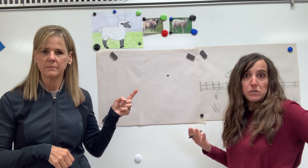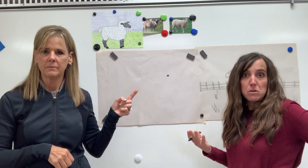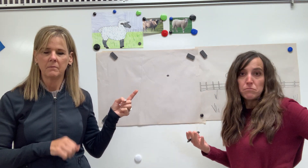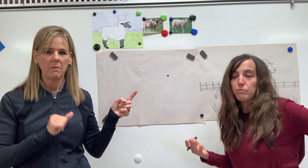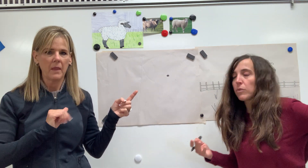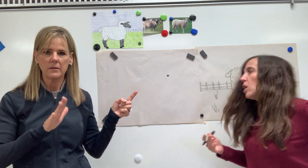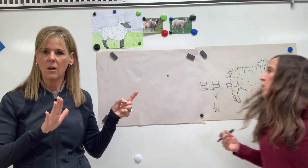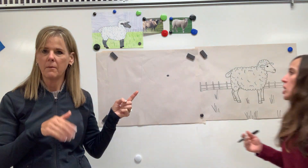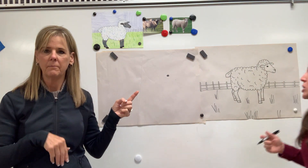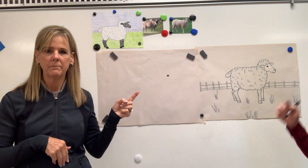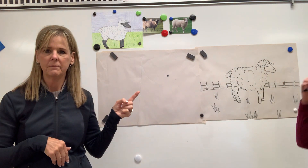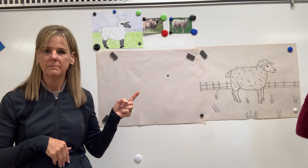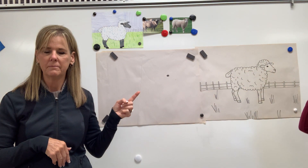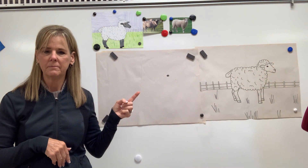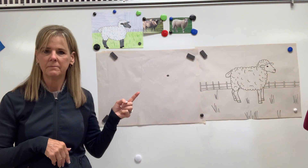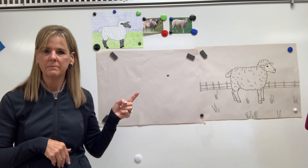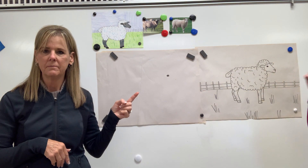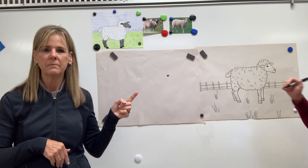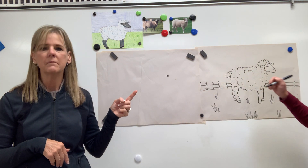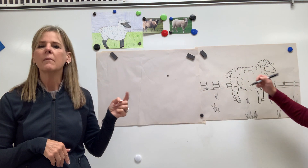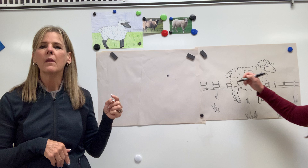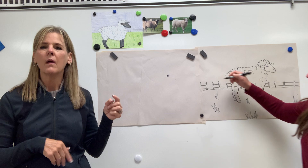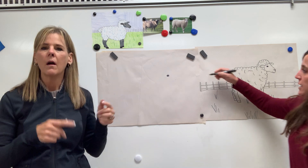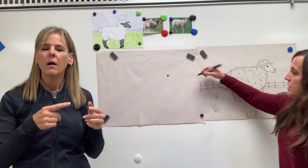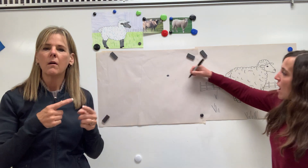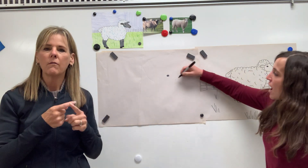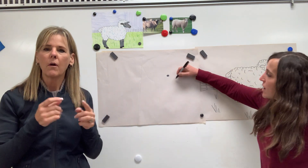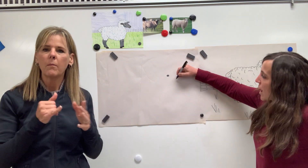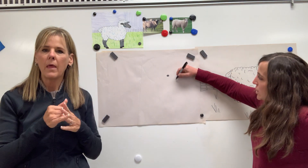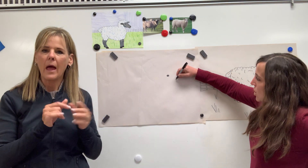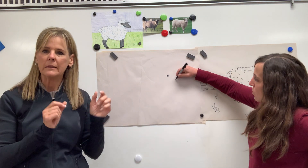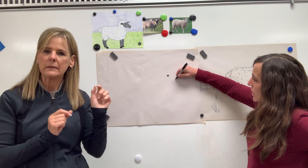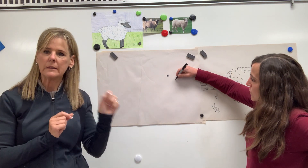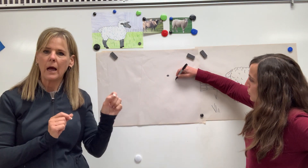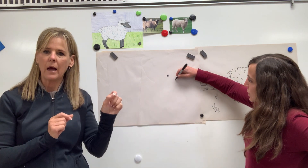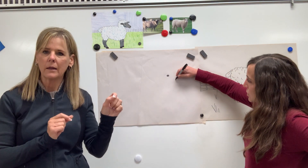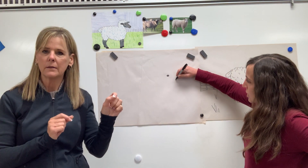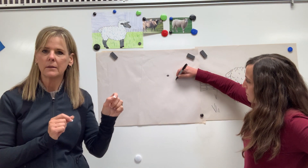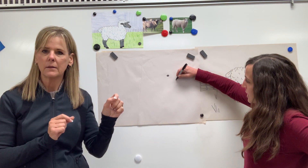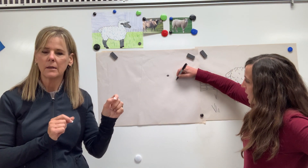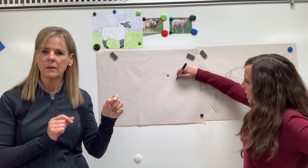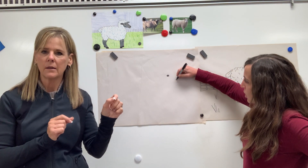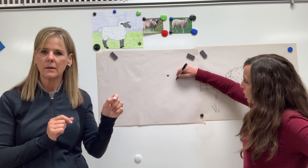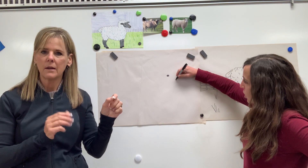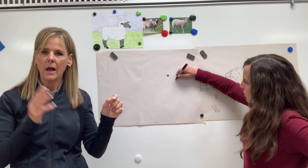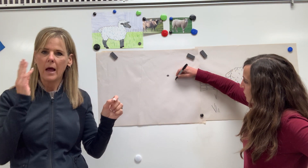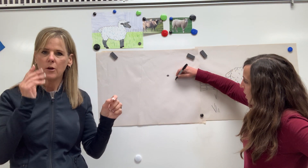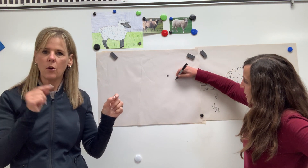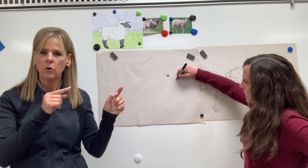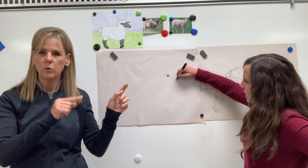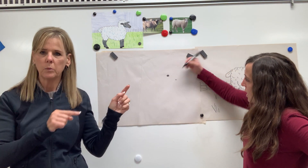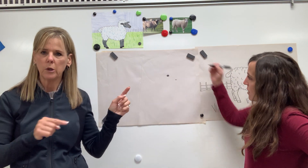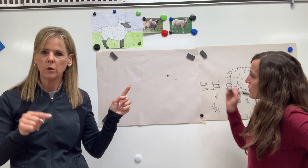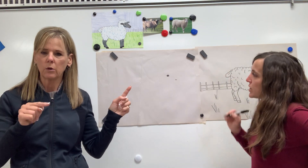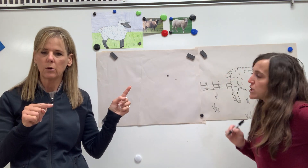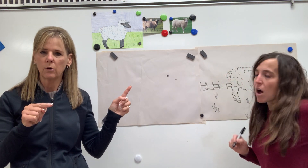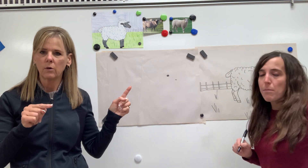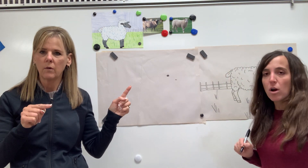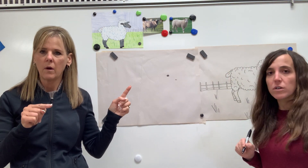do. So that, from that tiny dot, I know there's gonna be a curve line for the top part of